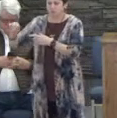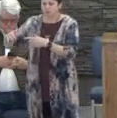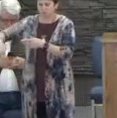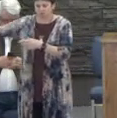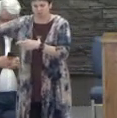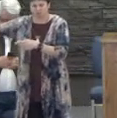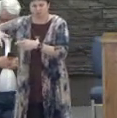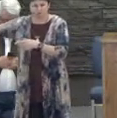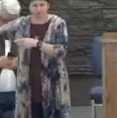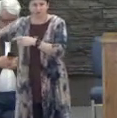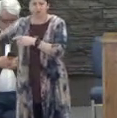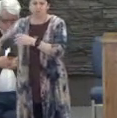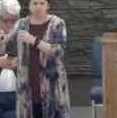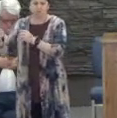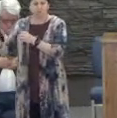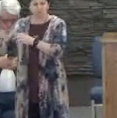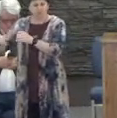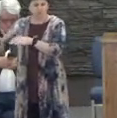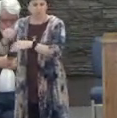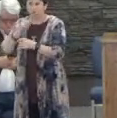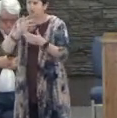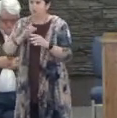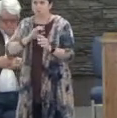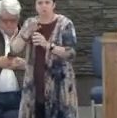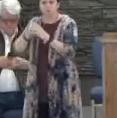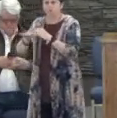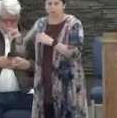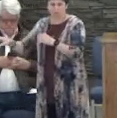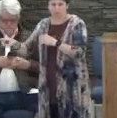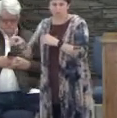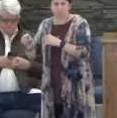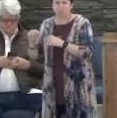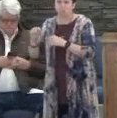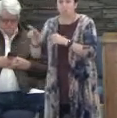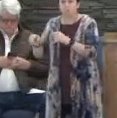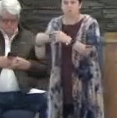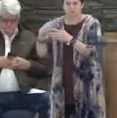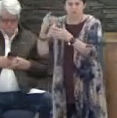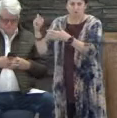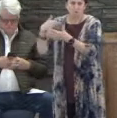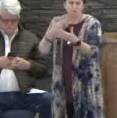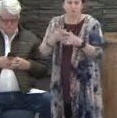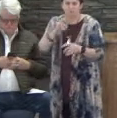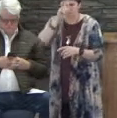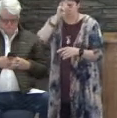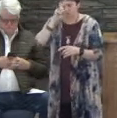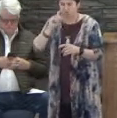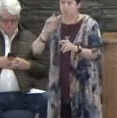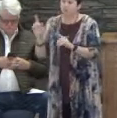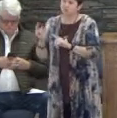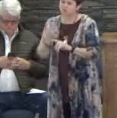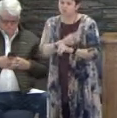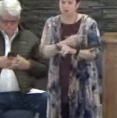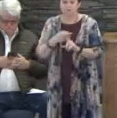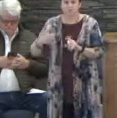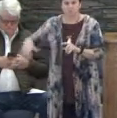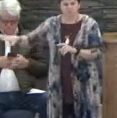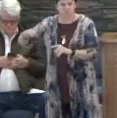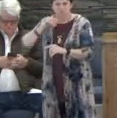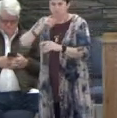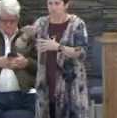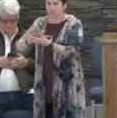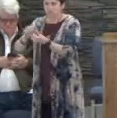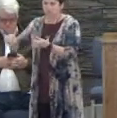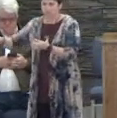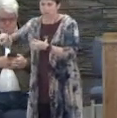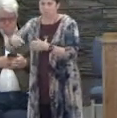whose territory you would not allow Israel to invade when they came from Egypt, so they turned away from them and did not destroy